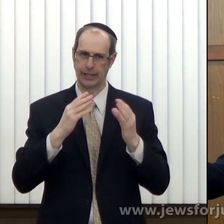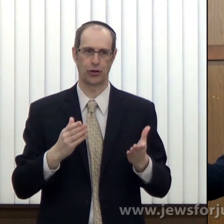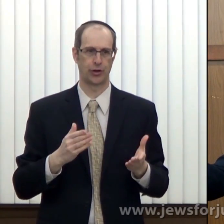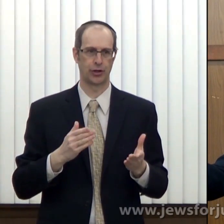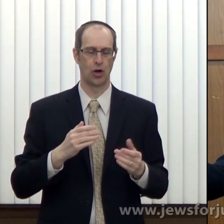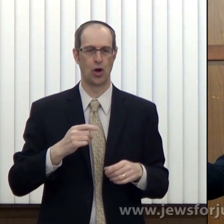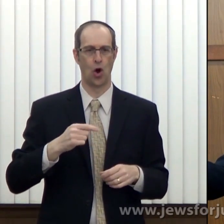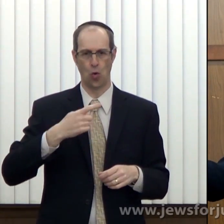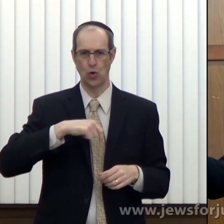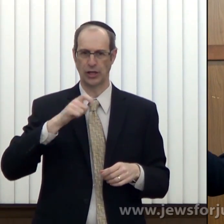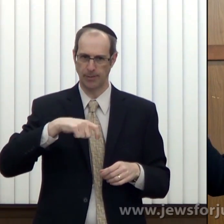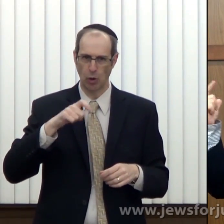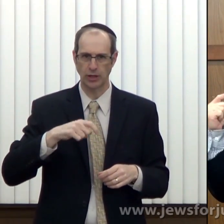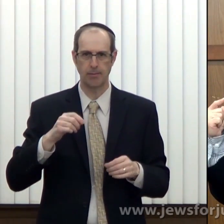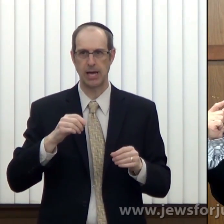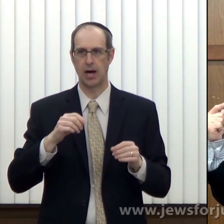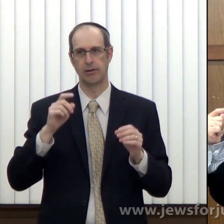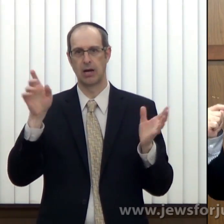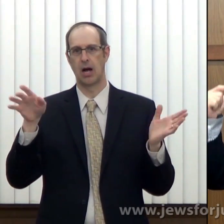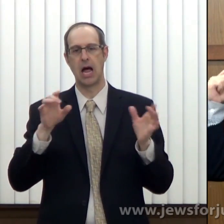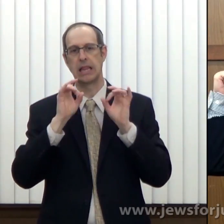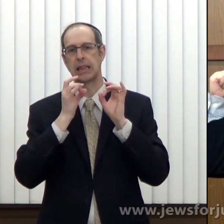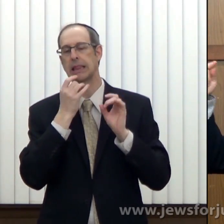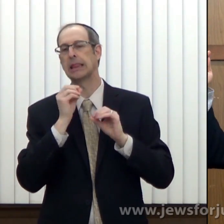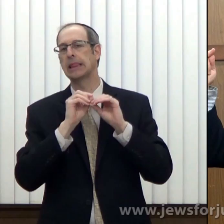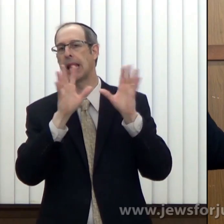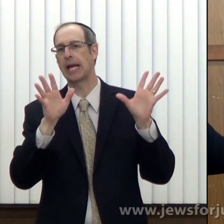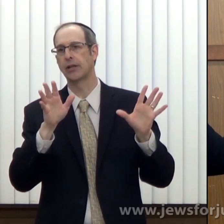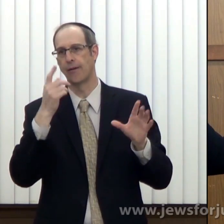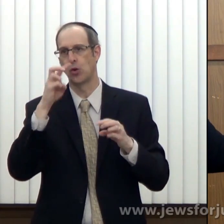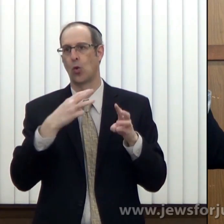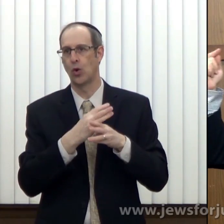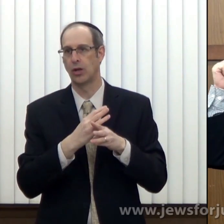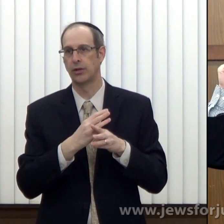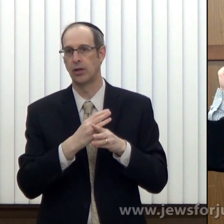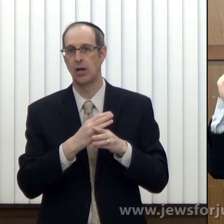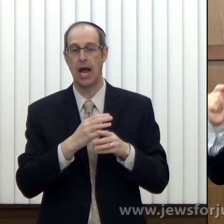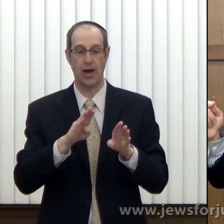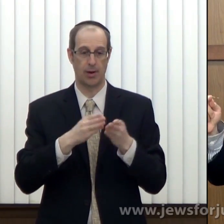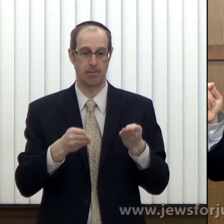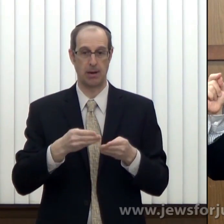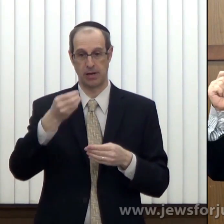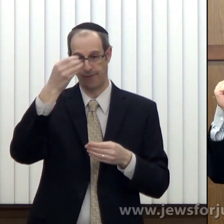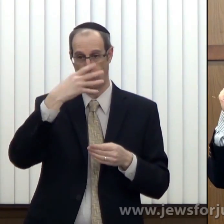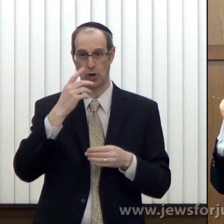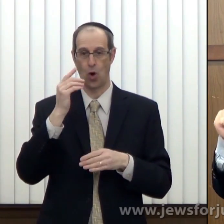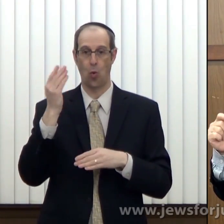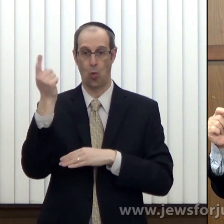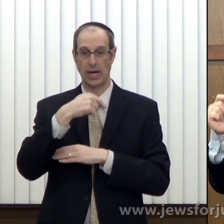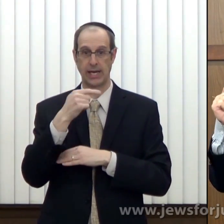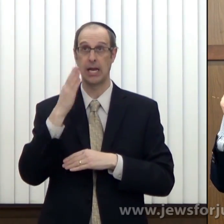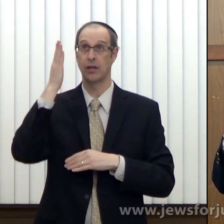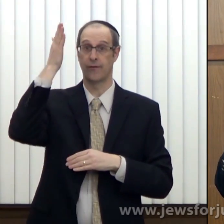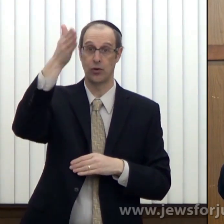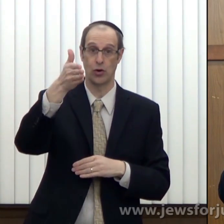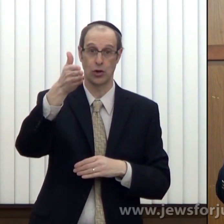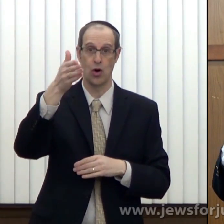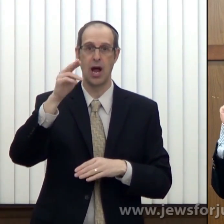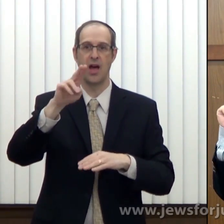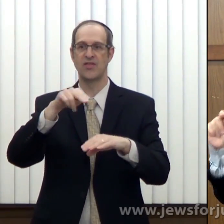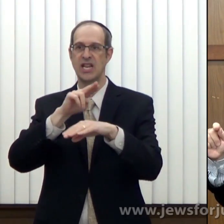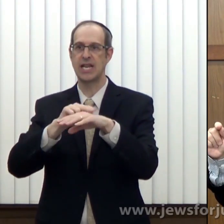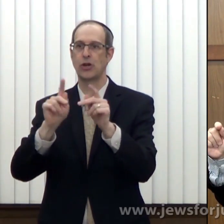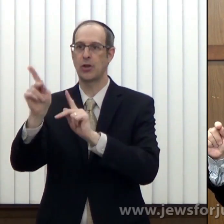a light. And the Bible tells us that one day the nations will turn to